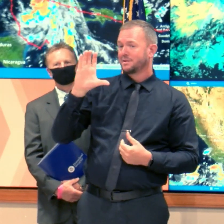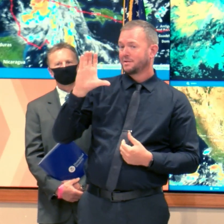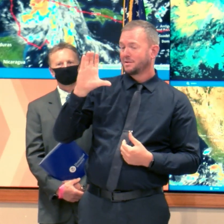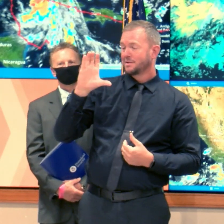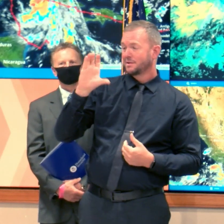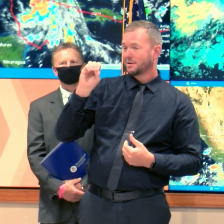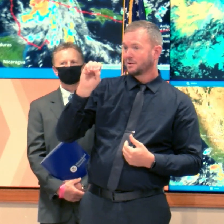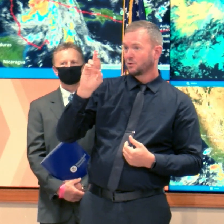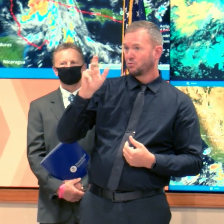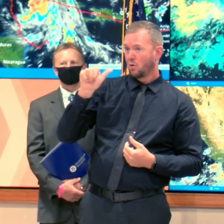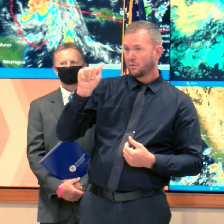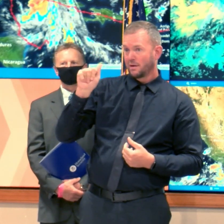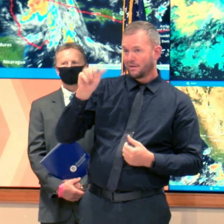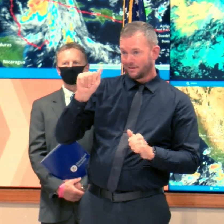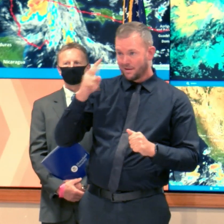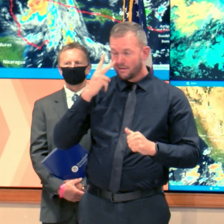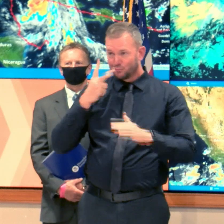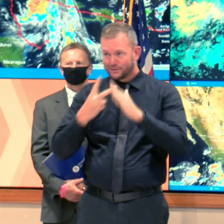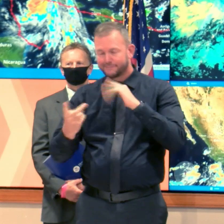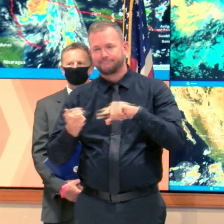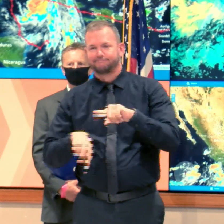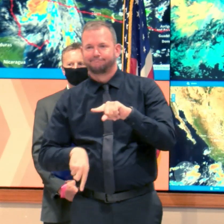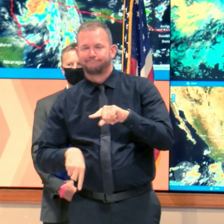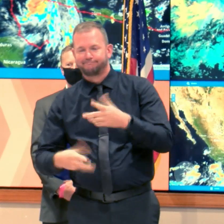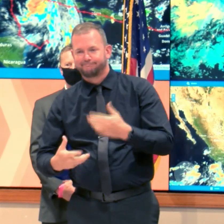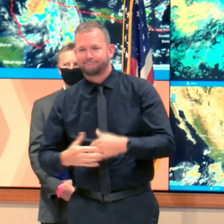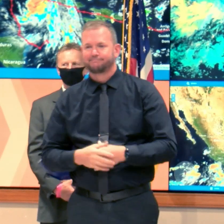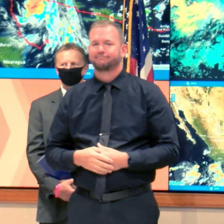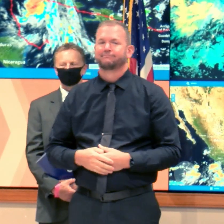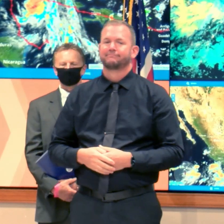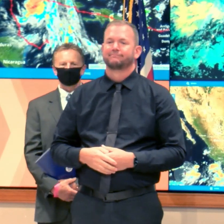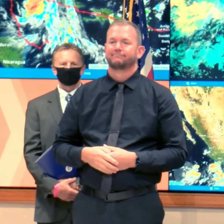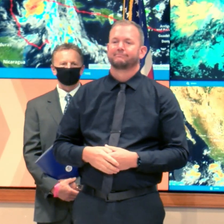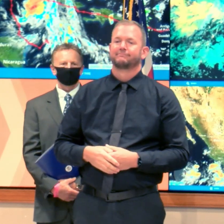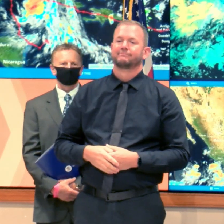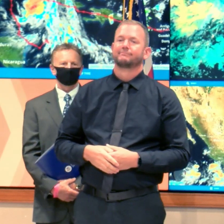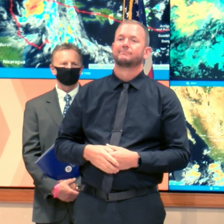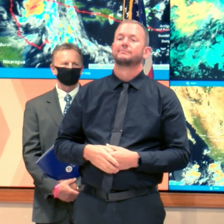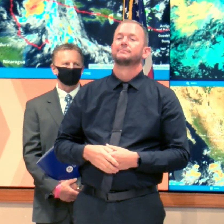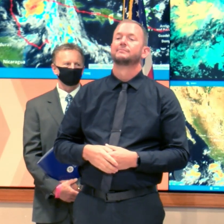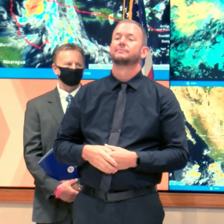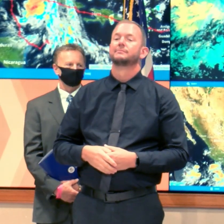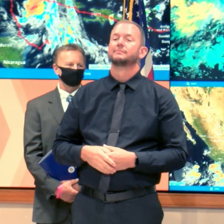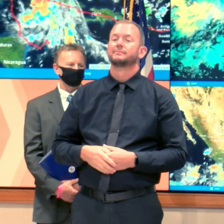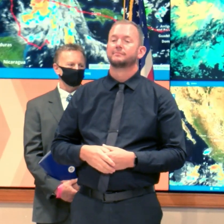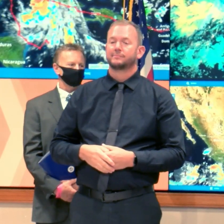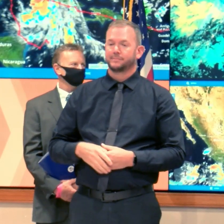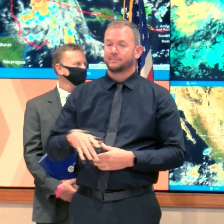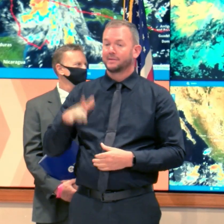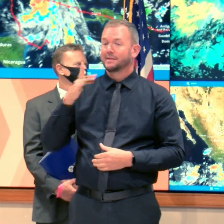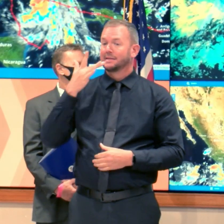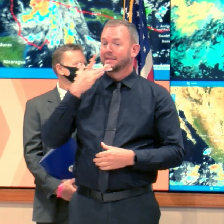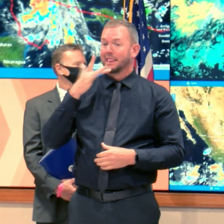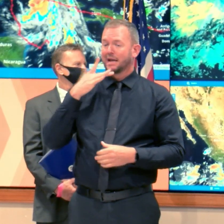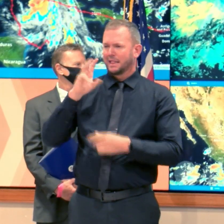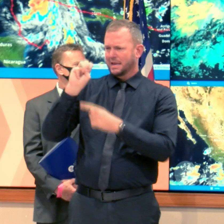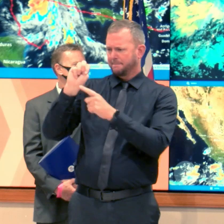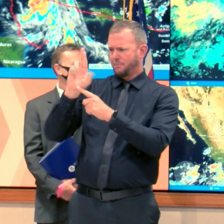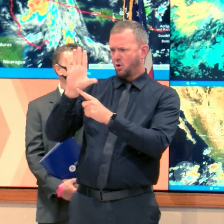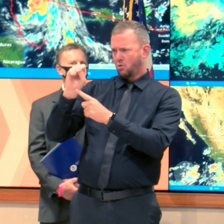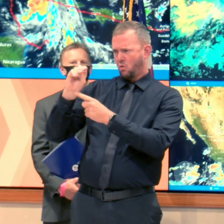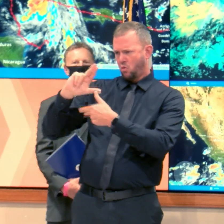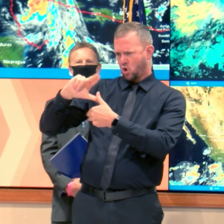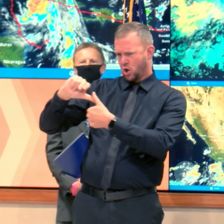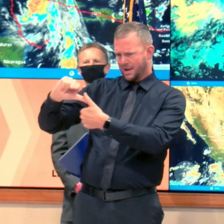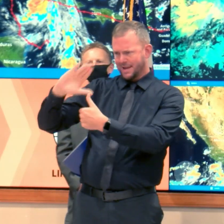Here's where we're at right now. Thankfully, any substantial threats from Marco to our region have receded. We expect